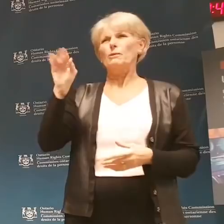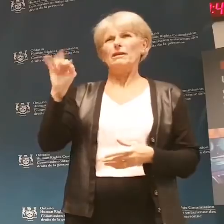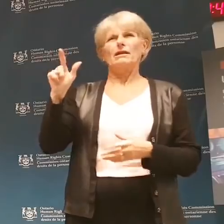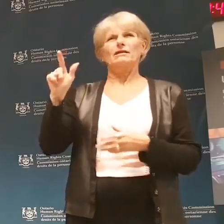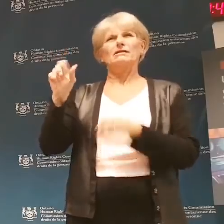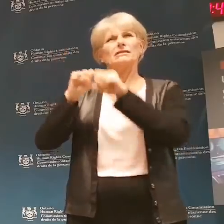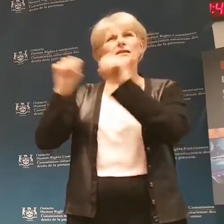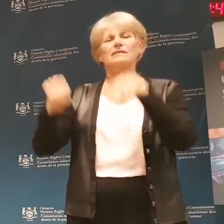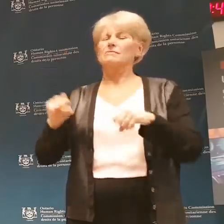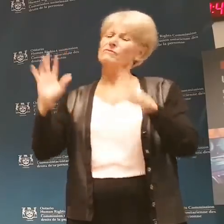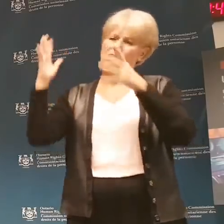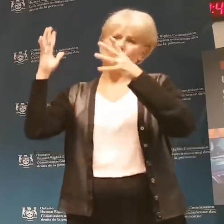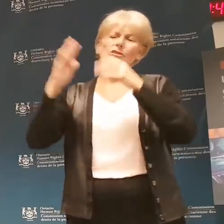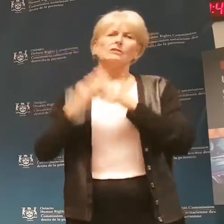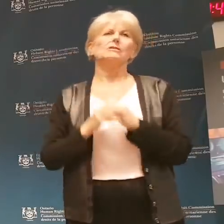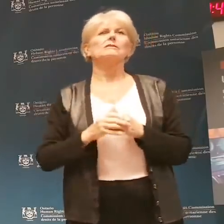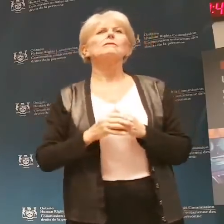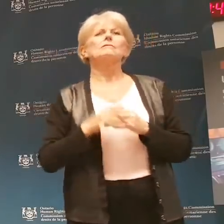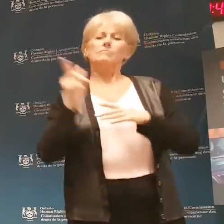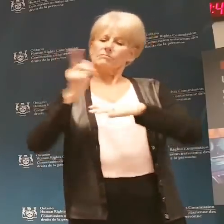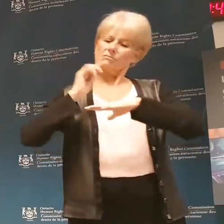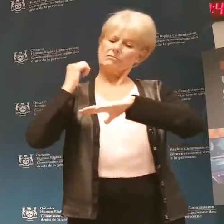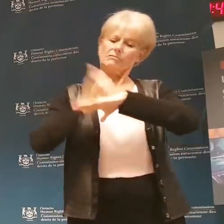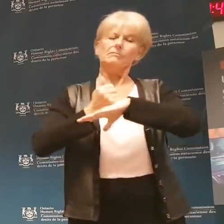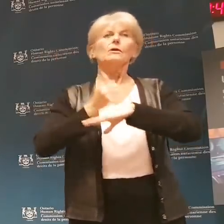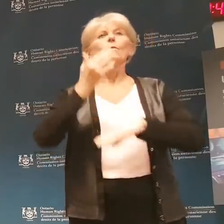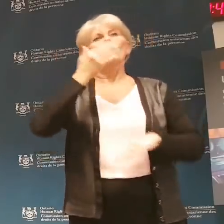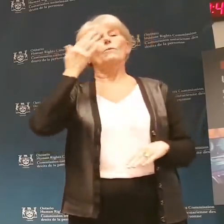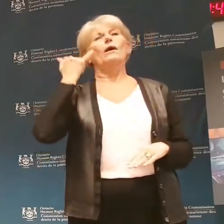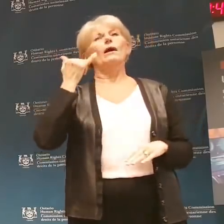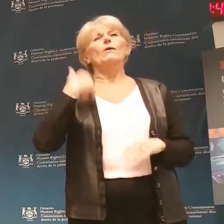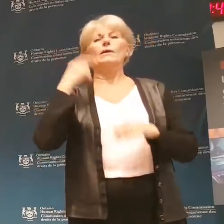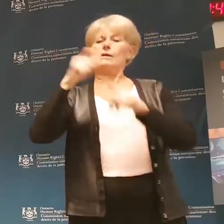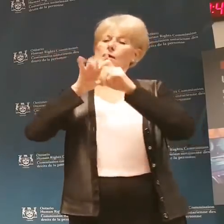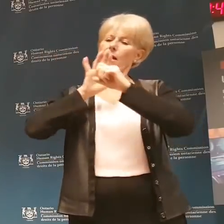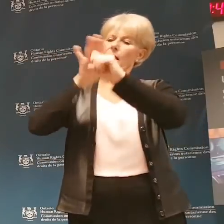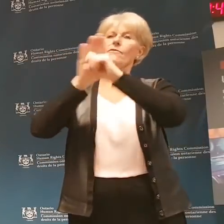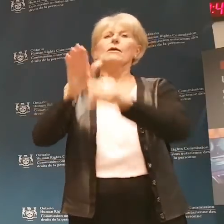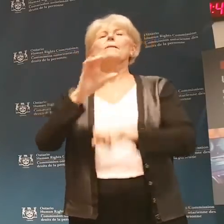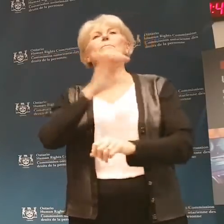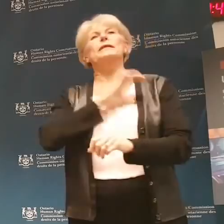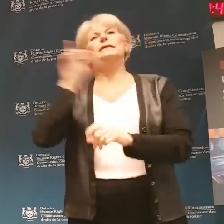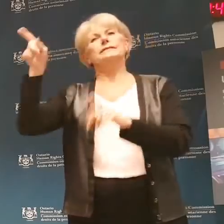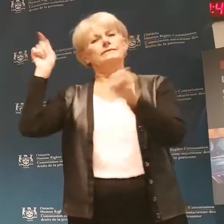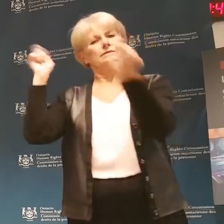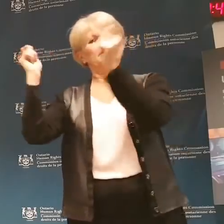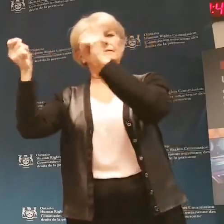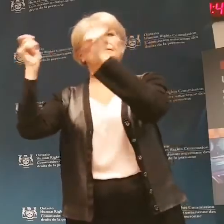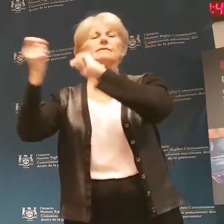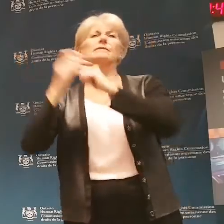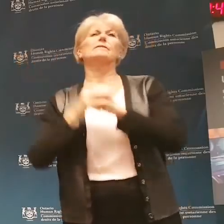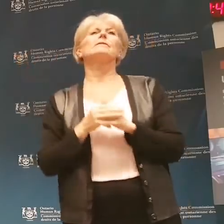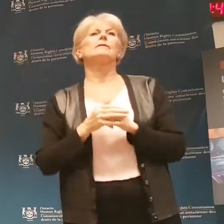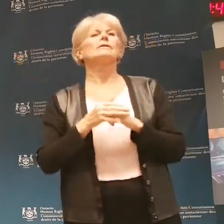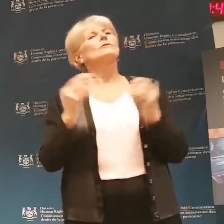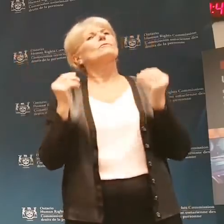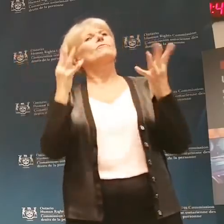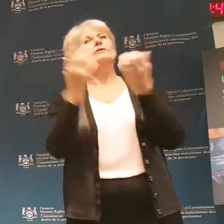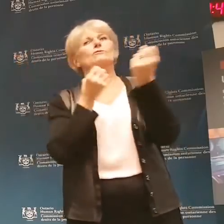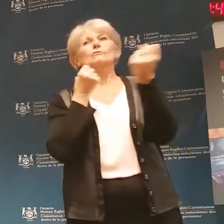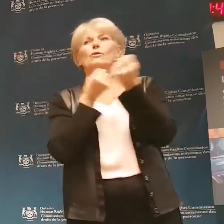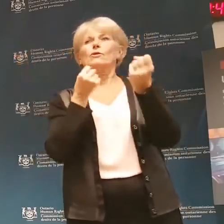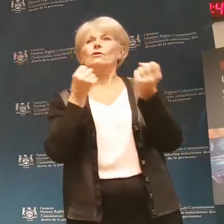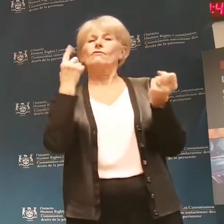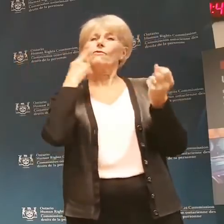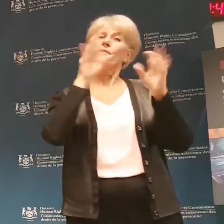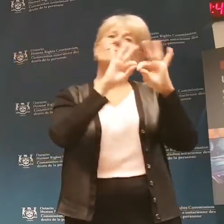justice system. It was formed particularly to advocate for police reforms and to provide support